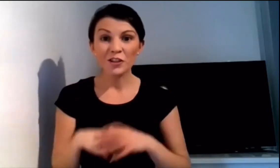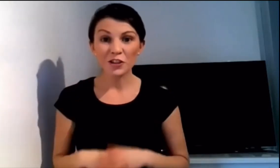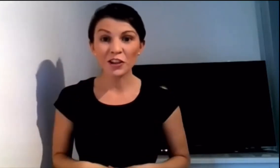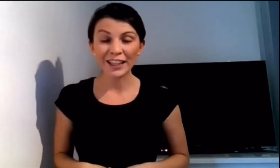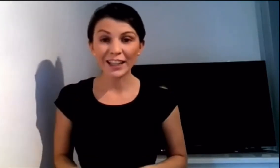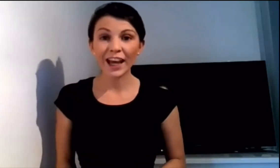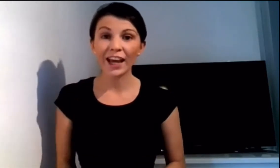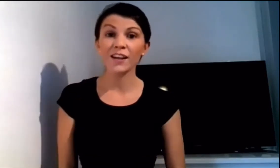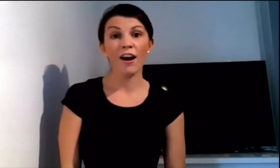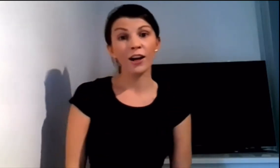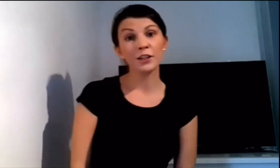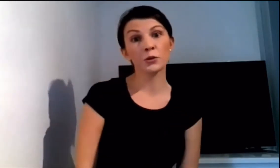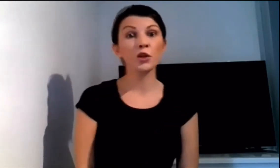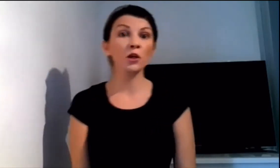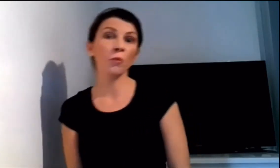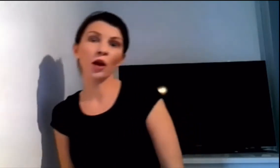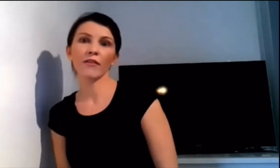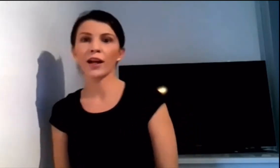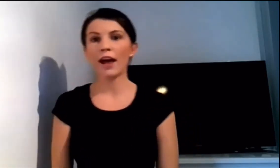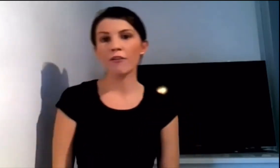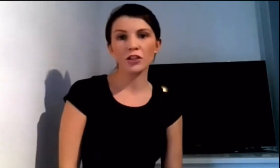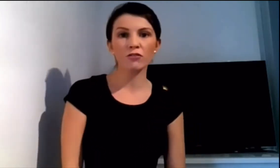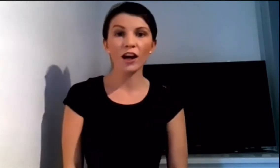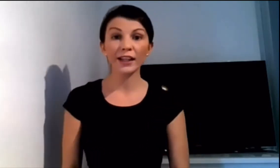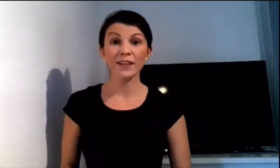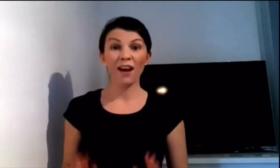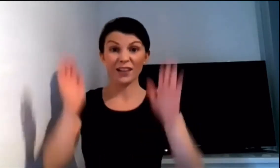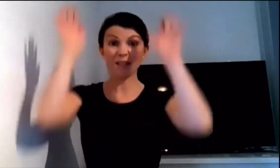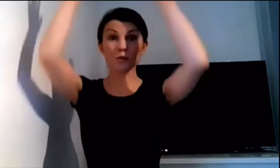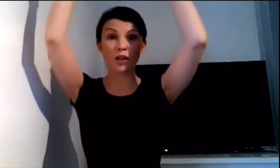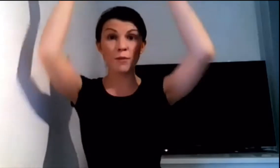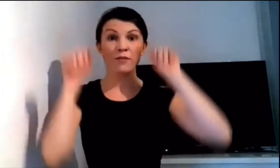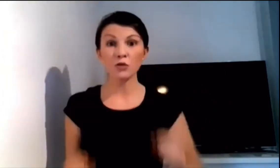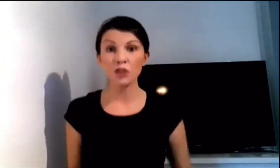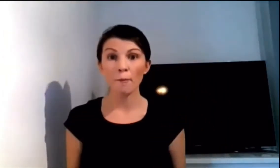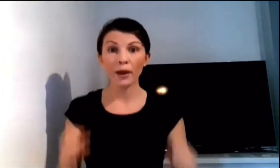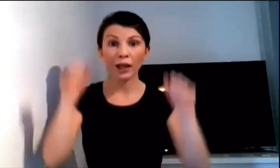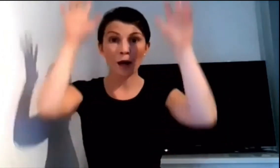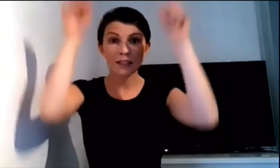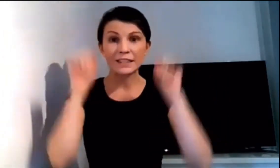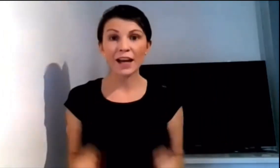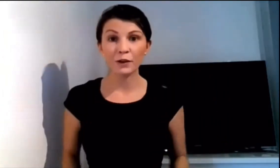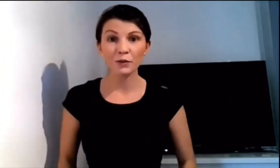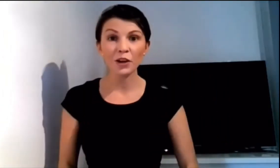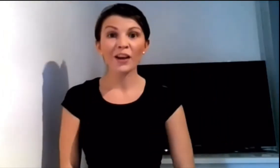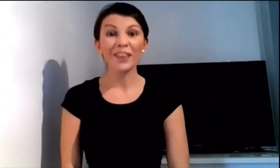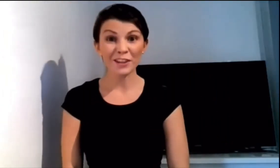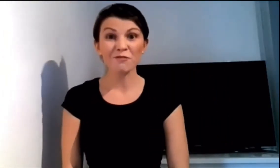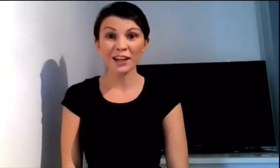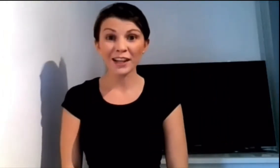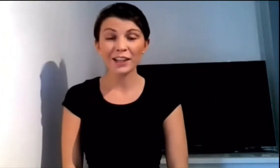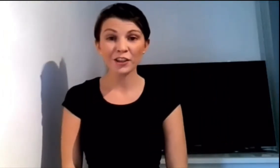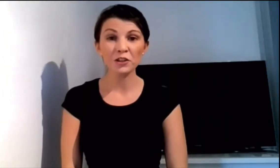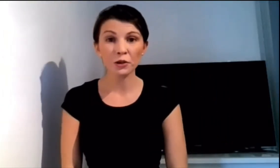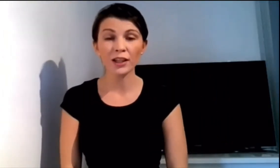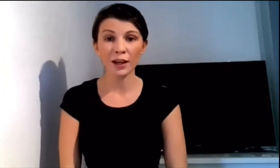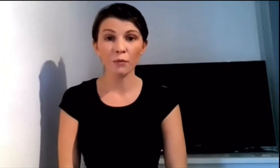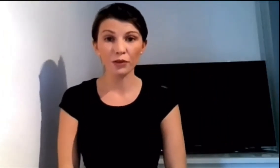joining in. I saw you moving left to right. I saw some of you jumping up and down. That's really good joining in with the